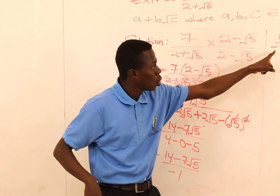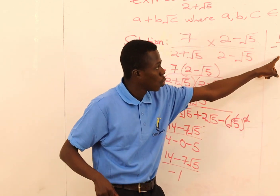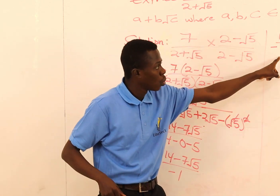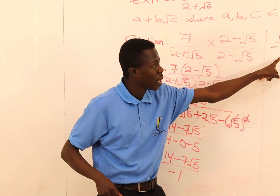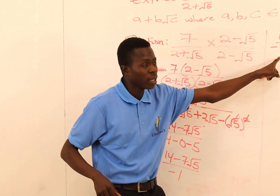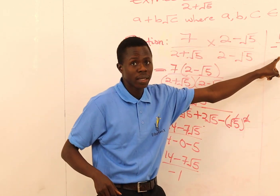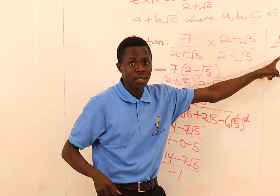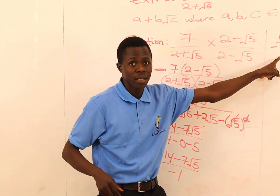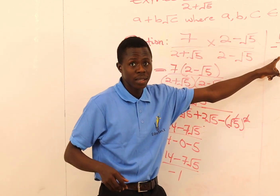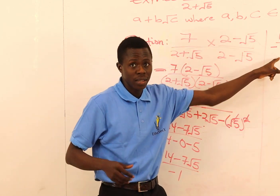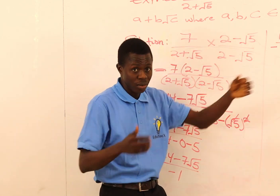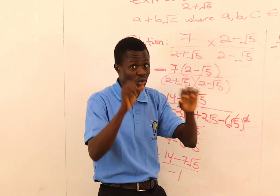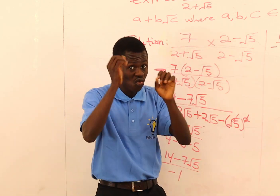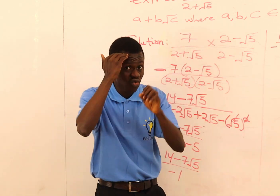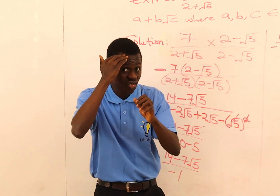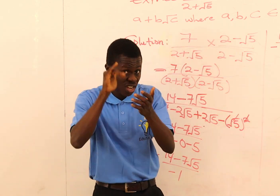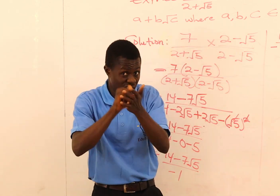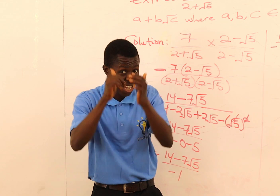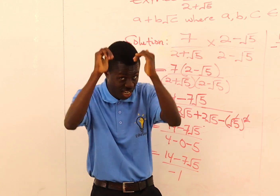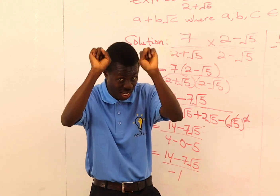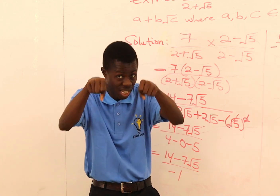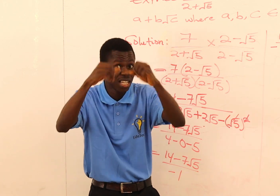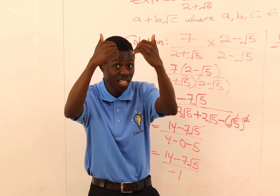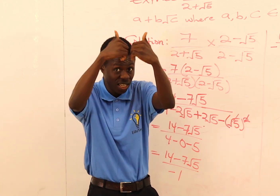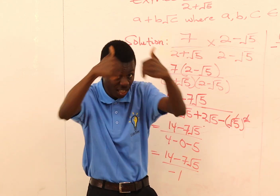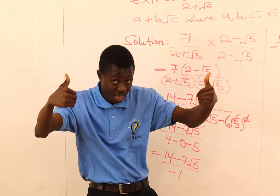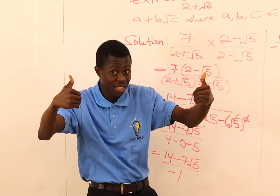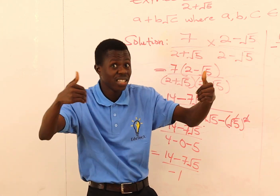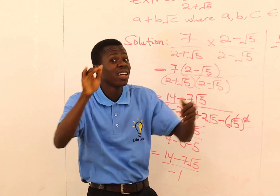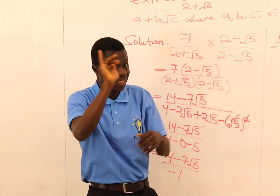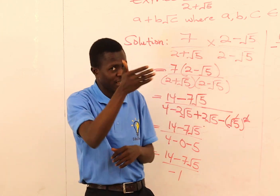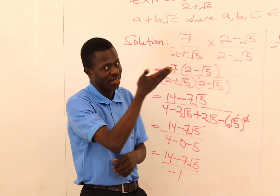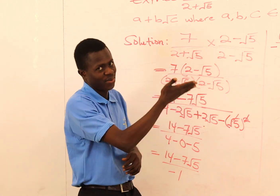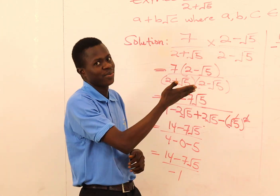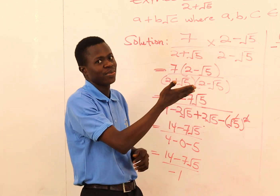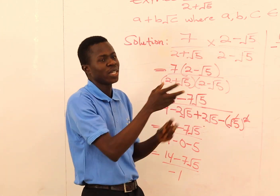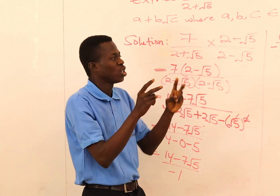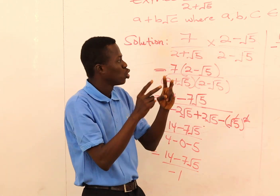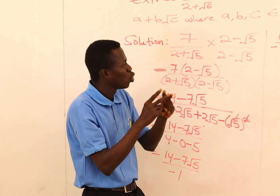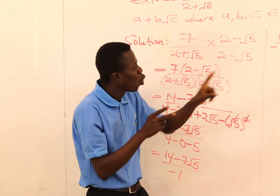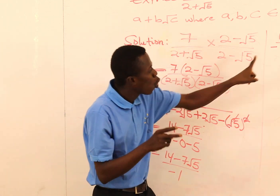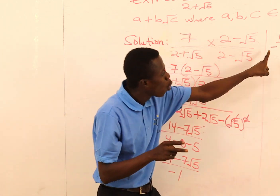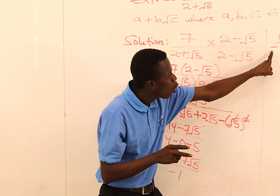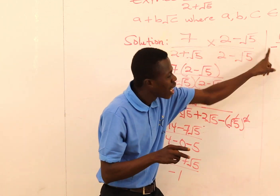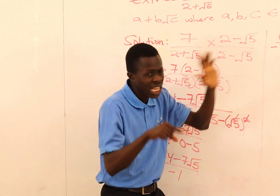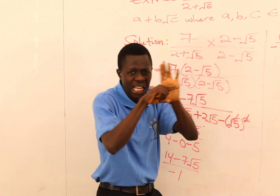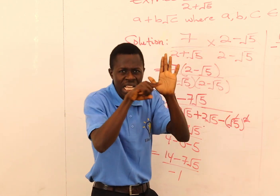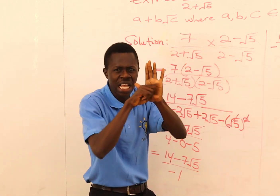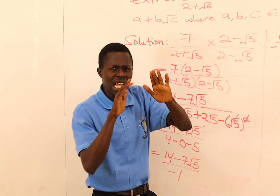we continue, and then we are going to have 14 divided by -1 minus 7 square root of